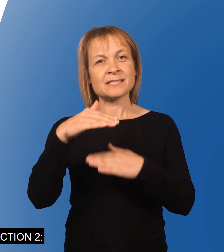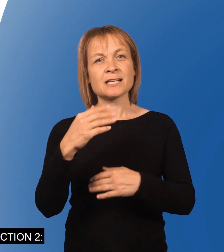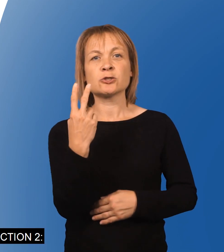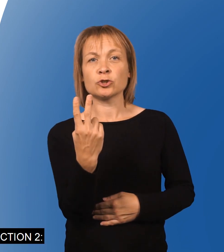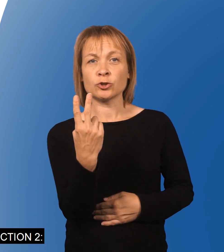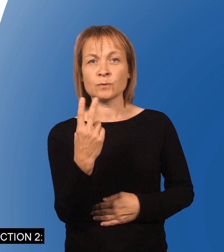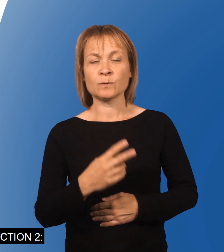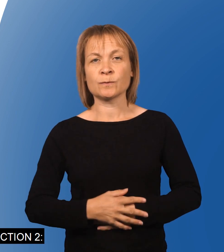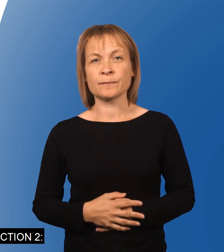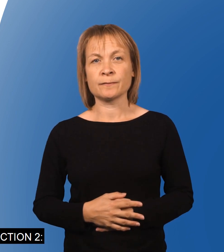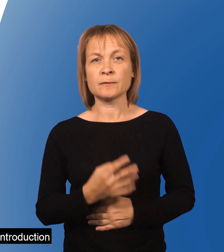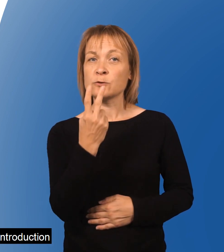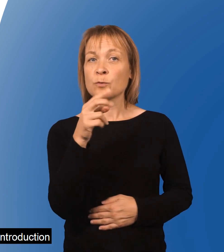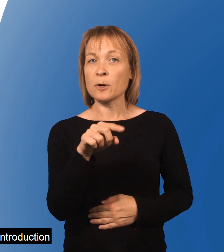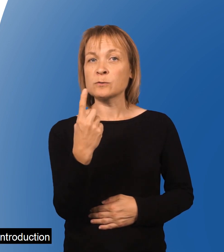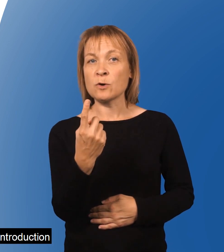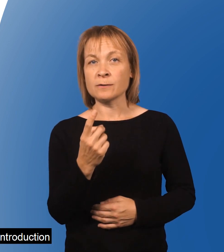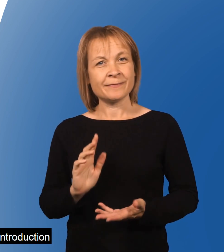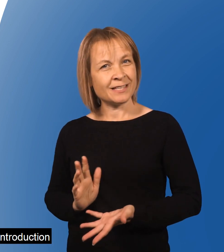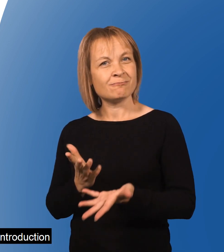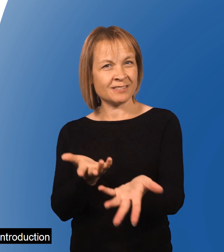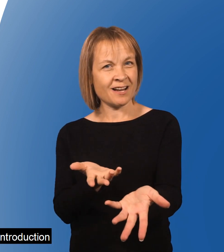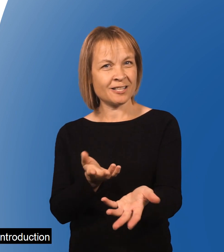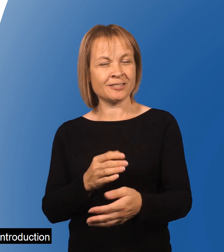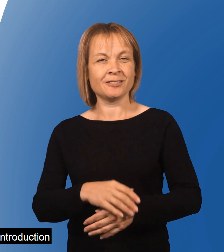Section 2. 2.1. Introduction.